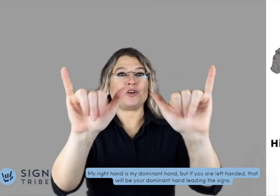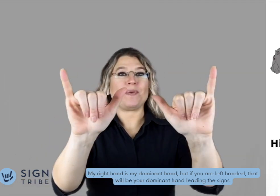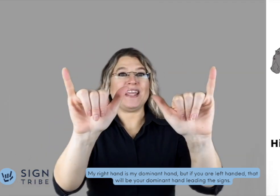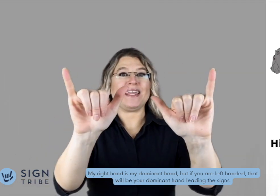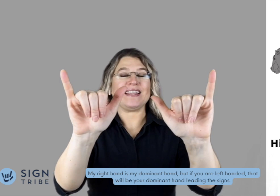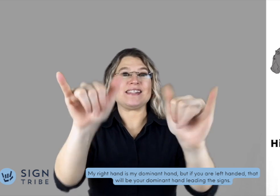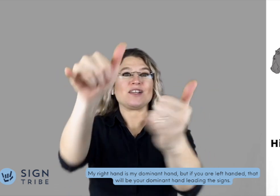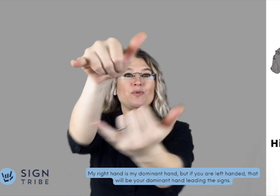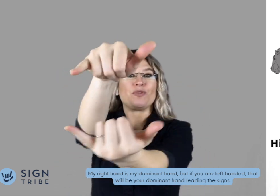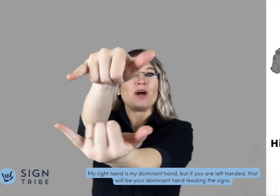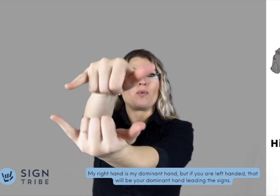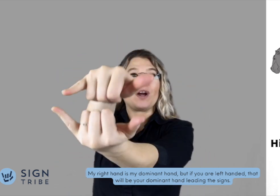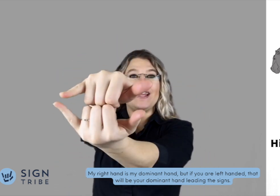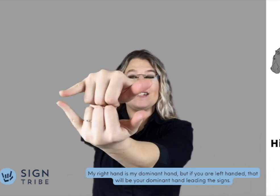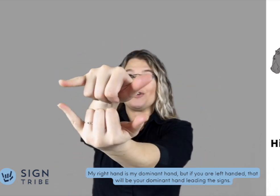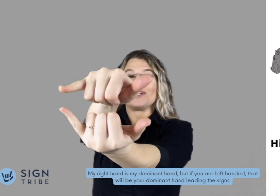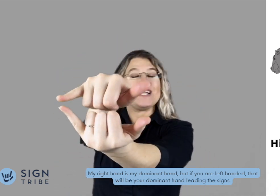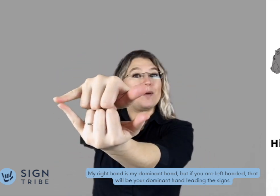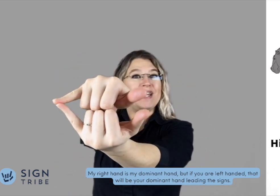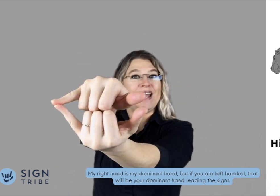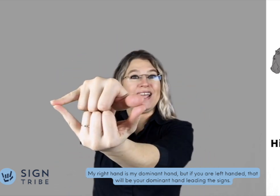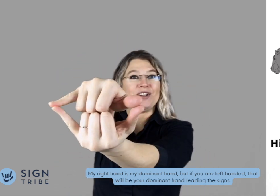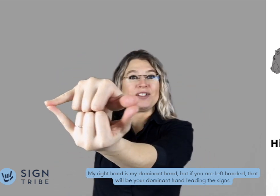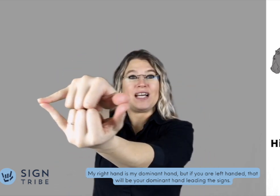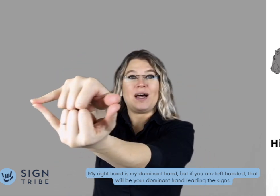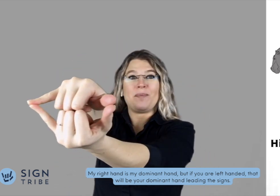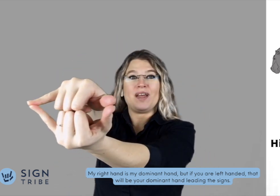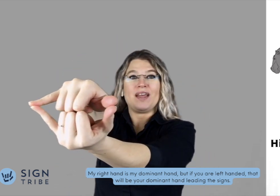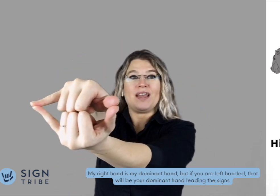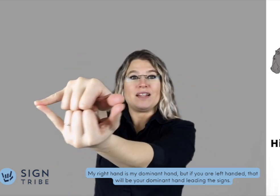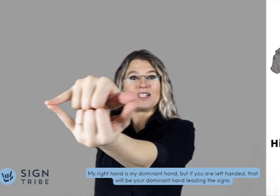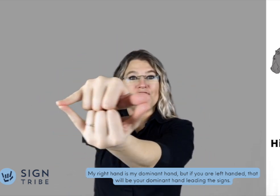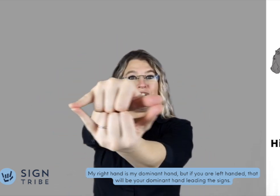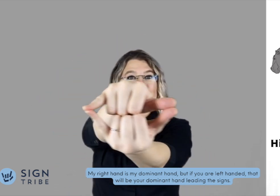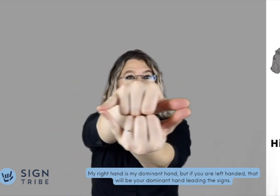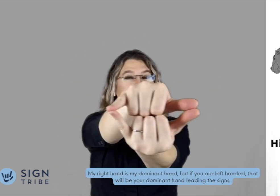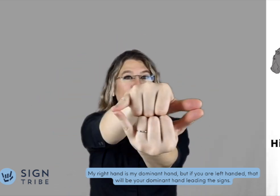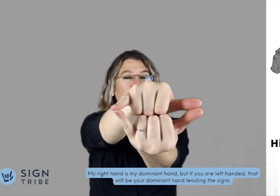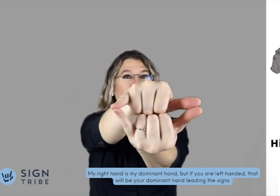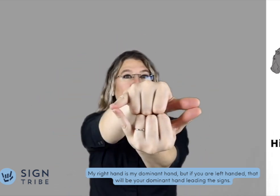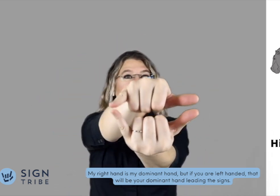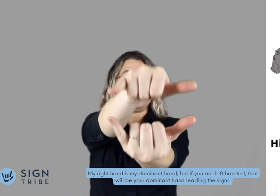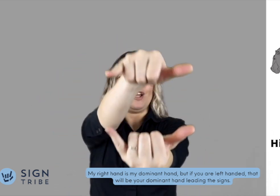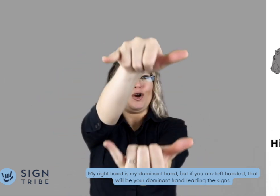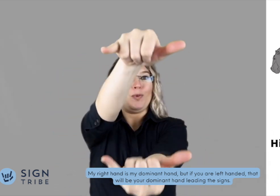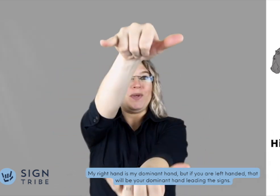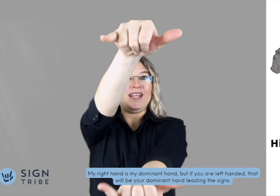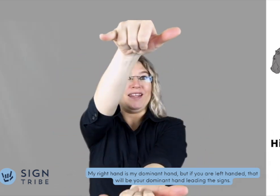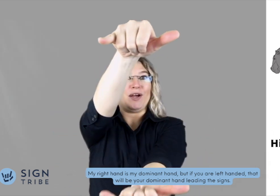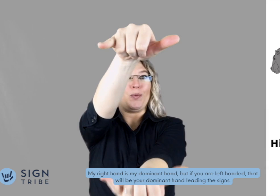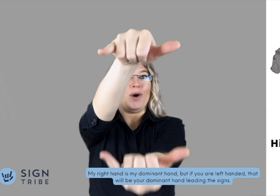pinkies with my right or dominant hand on top, touching together and then open like a wide